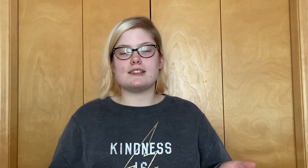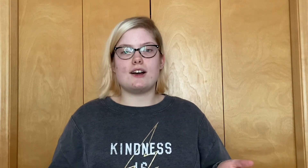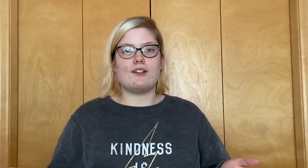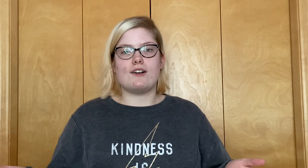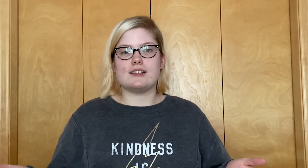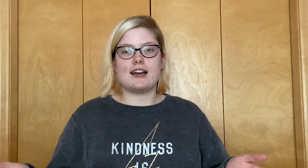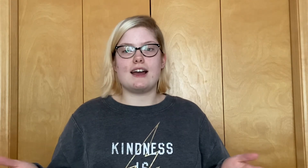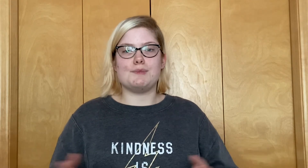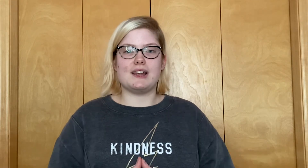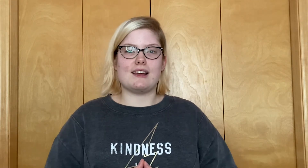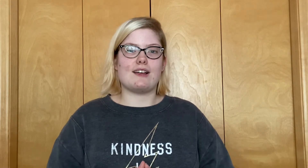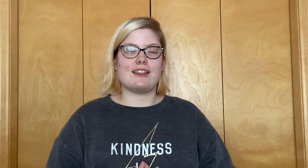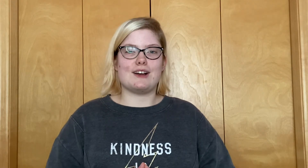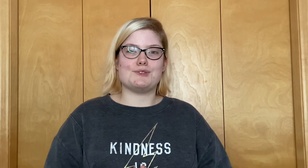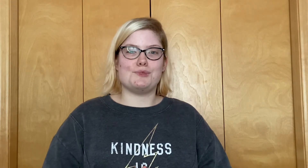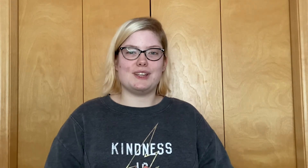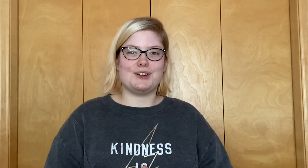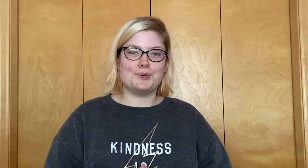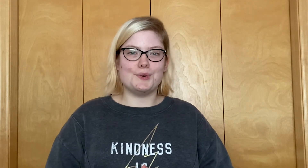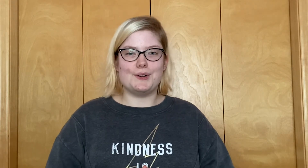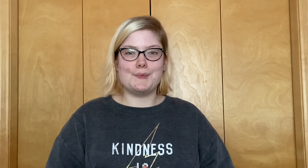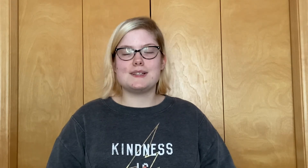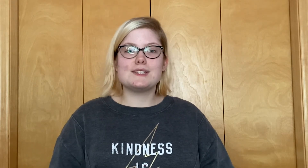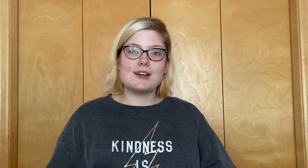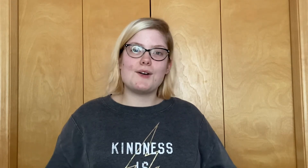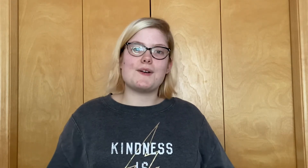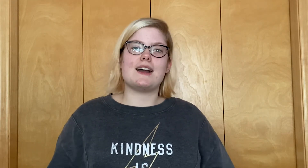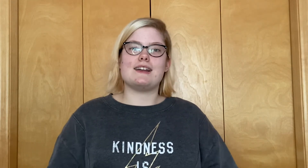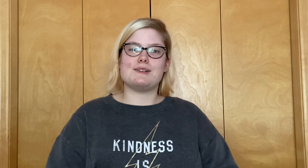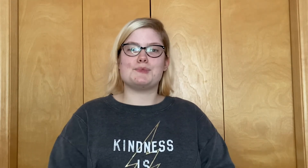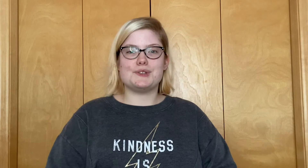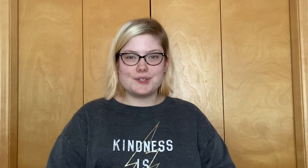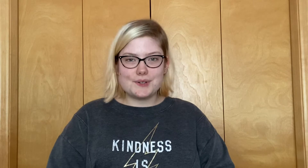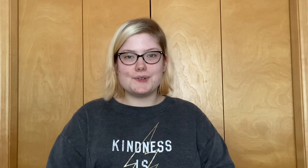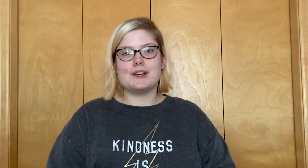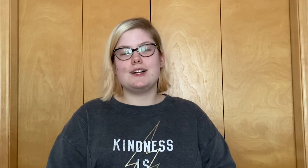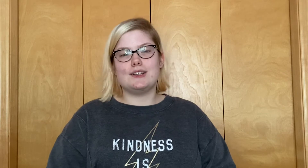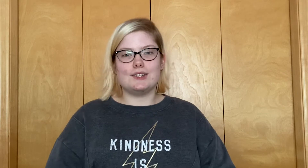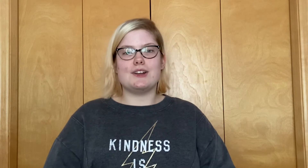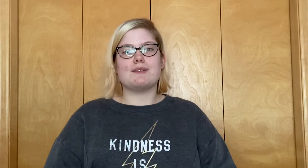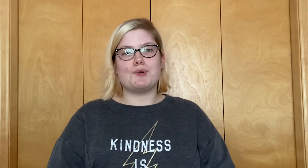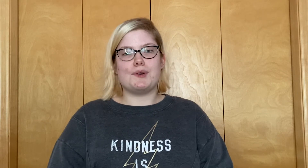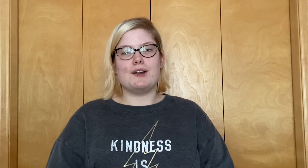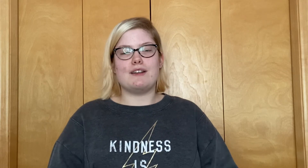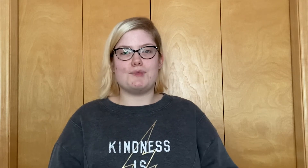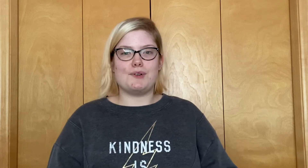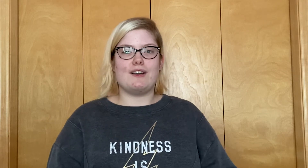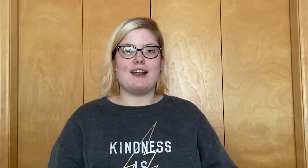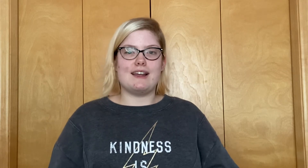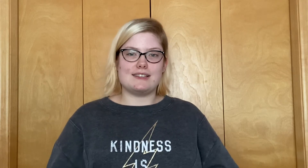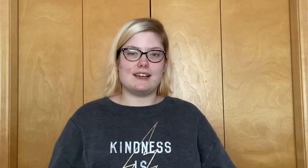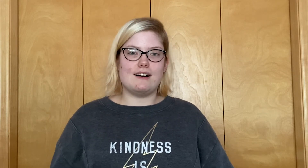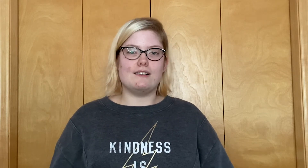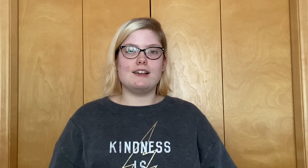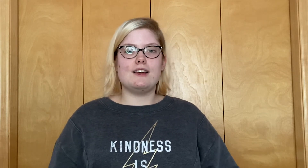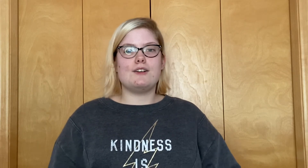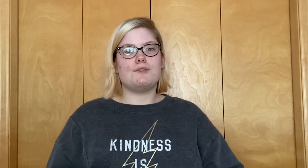all the time, and I thought that was really cool. So I pursued learning more and more ASL from